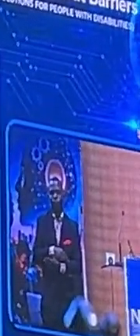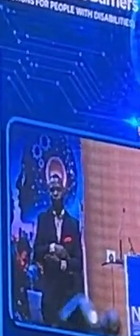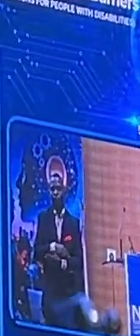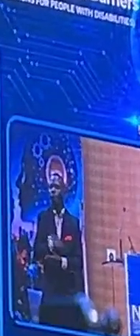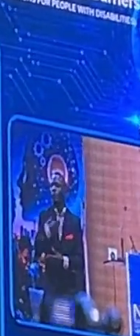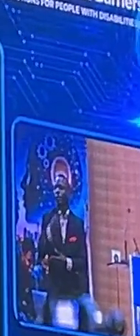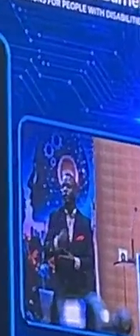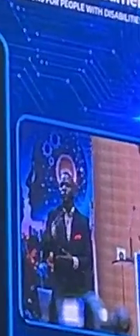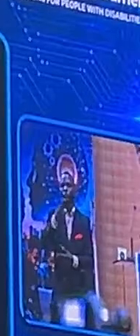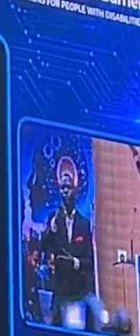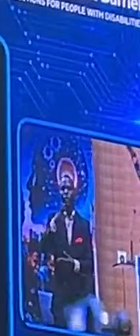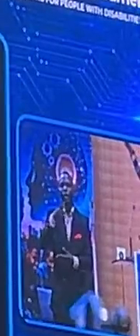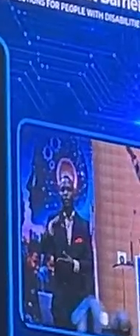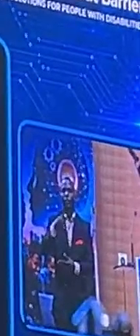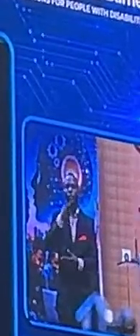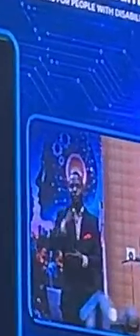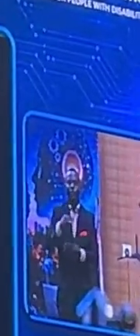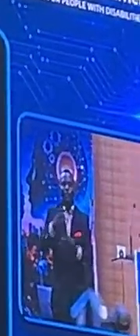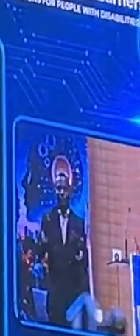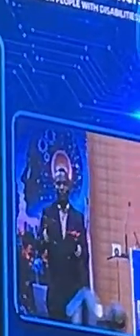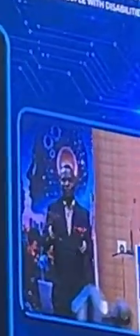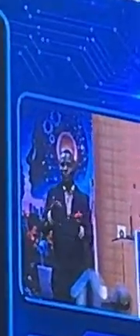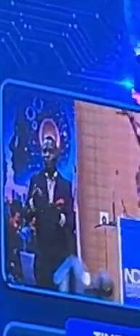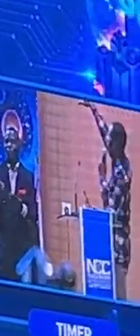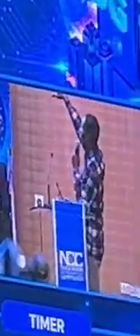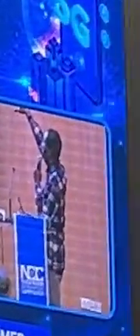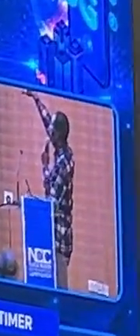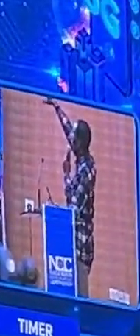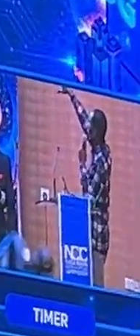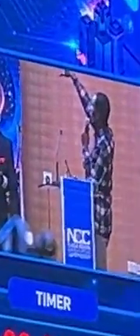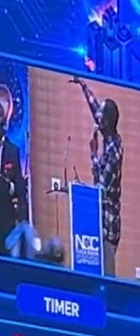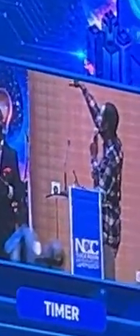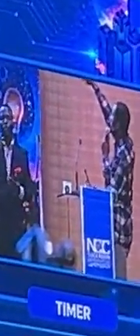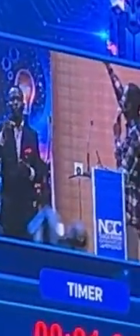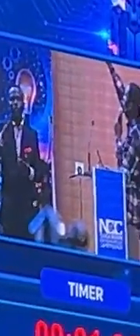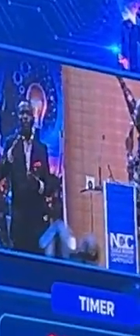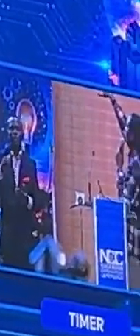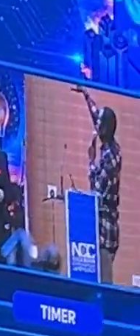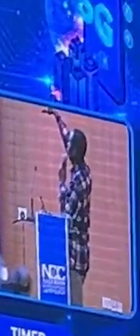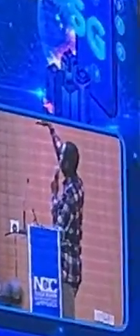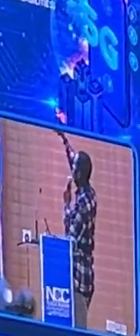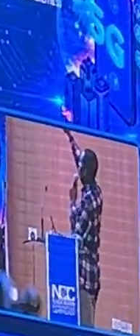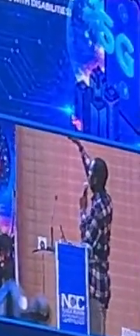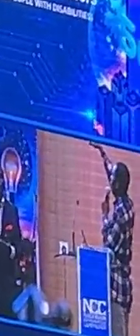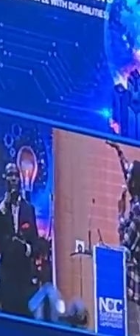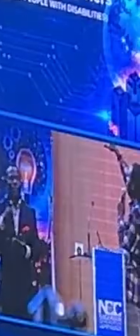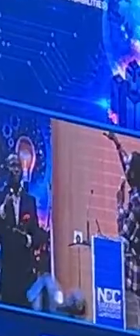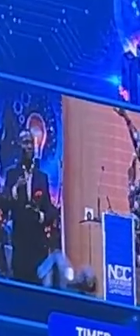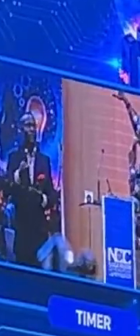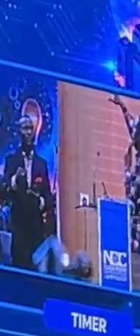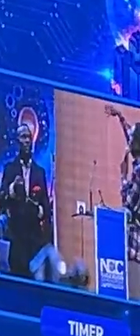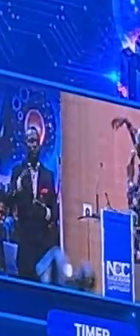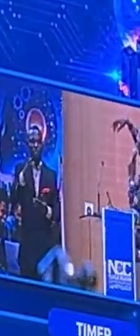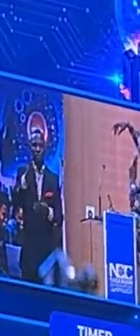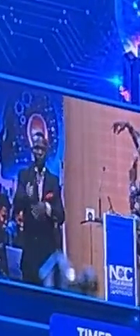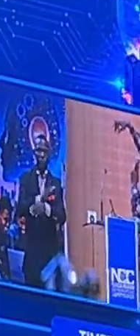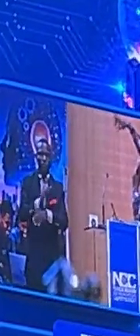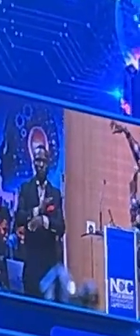The URL is currently available. The web application is currently existing, is